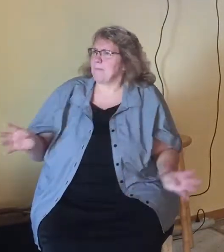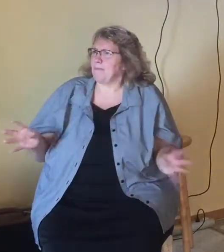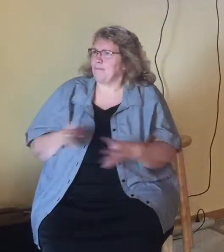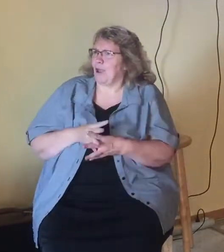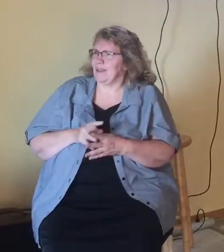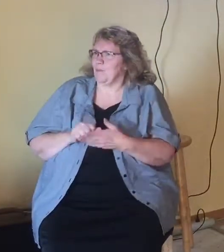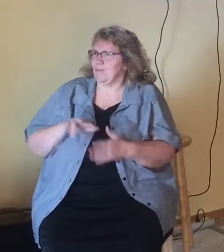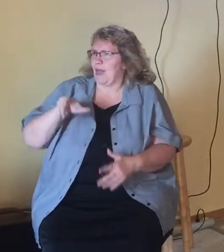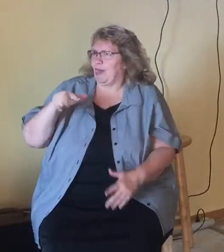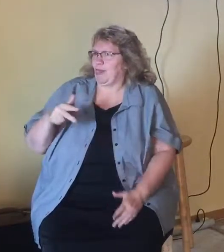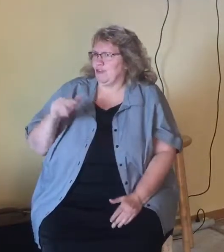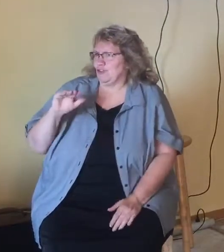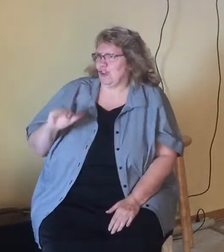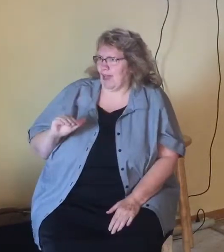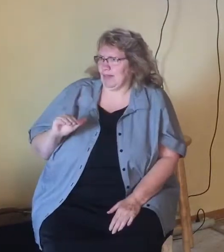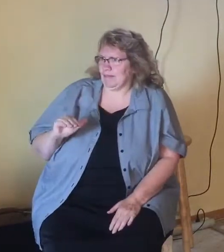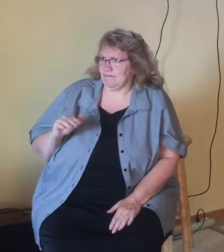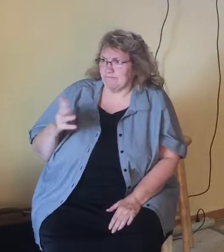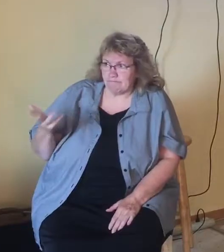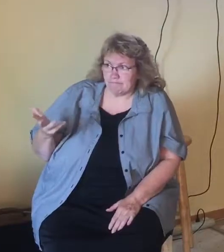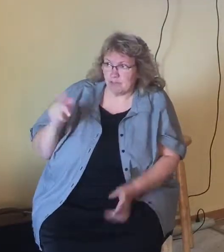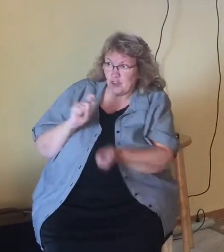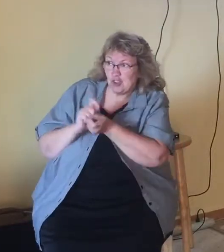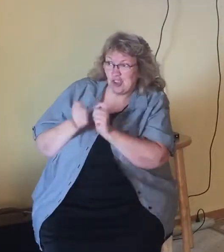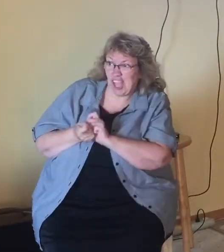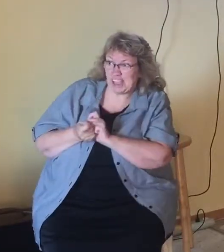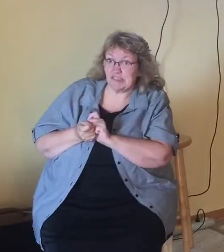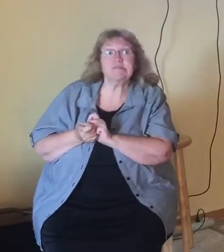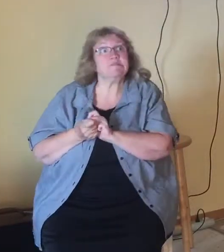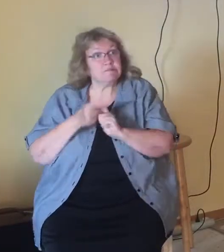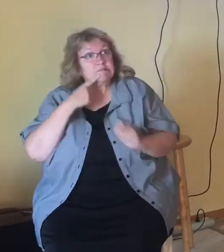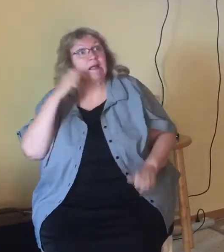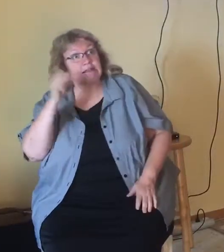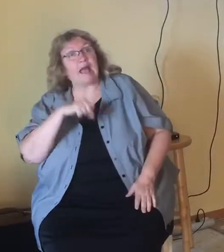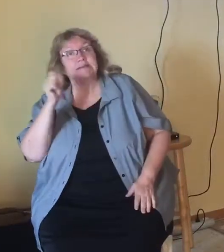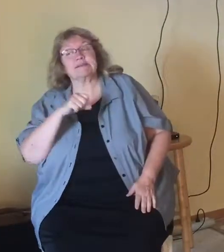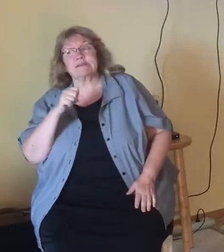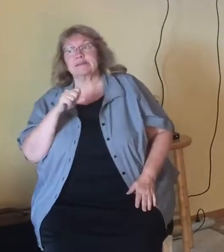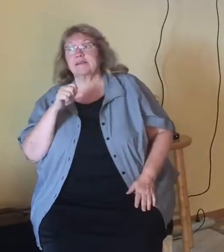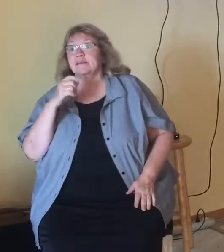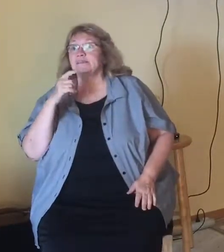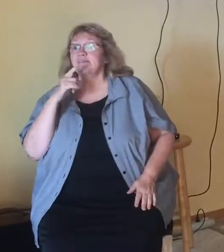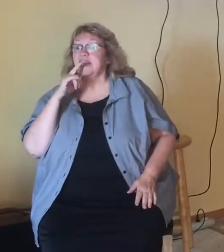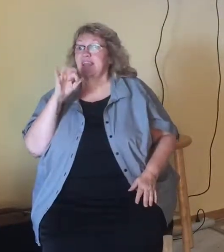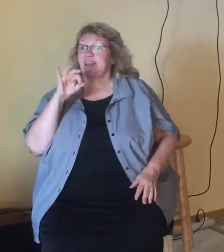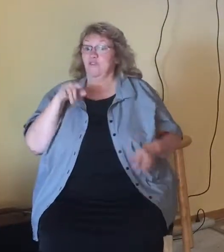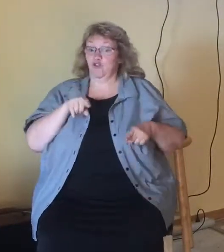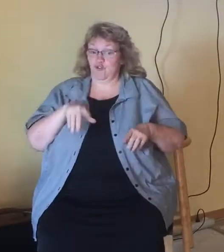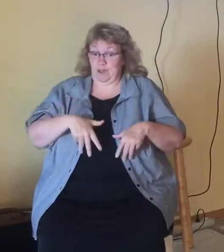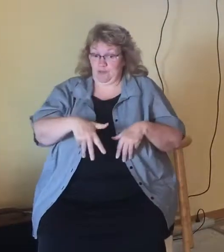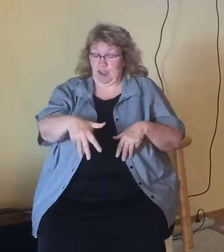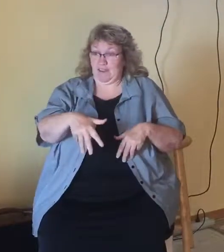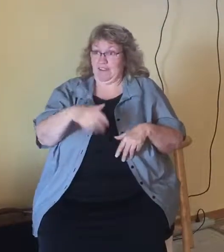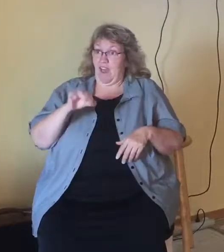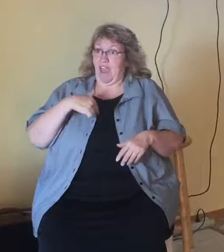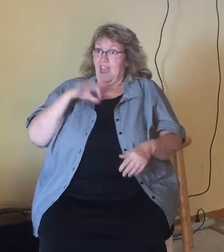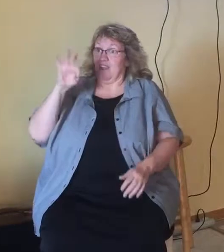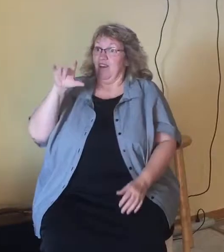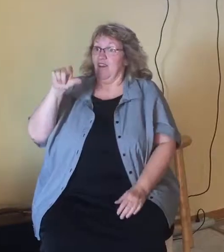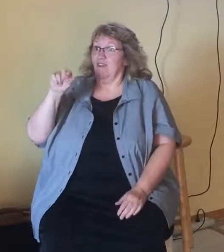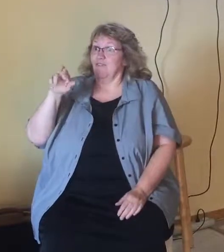my 3rd child. So does that change anything?" And he was like, "Yeah." He said, if I had a flare-up while I was pregnant, there